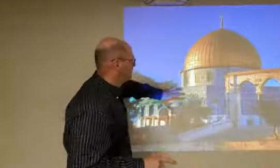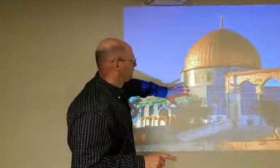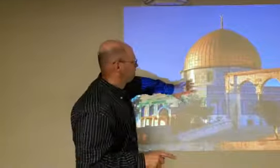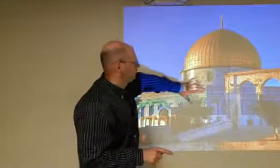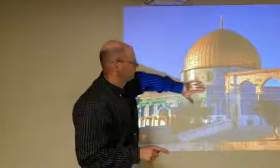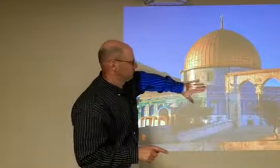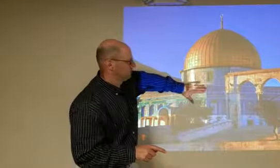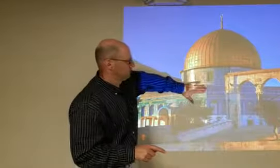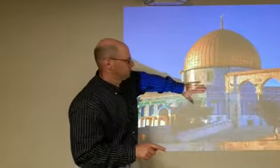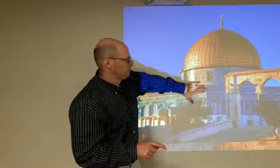Okay.